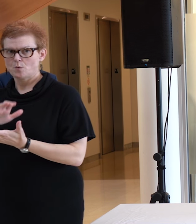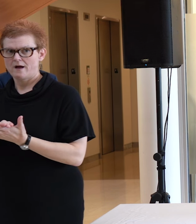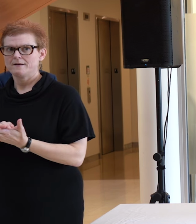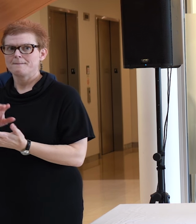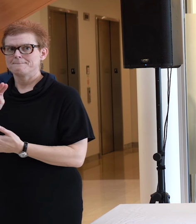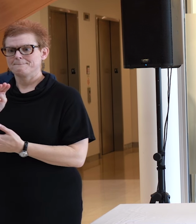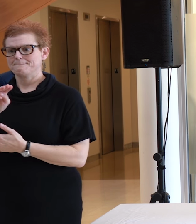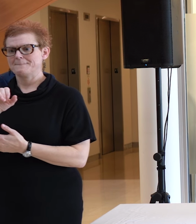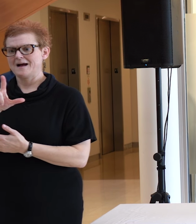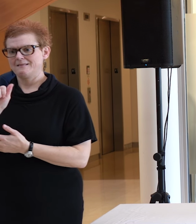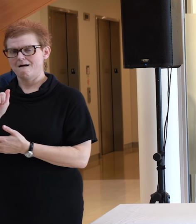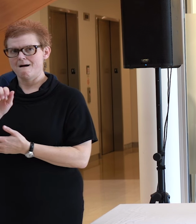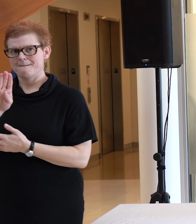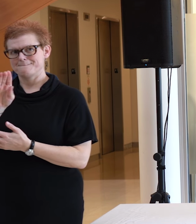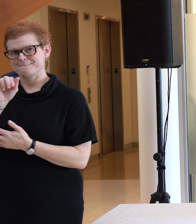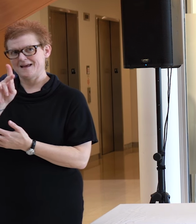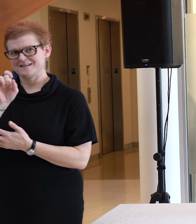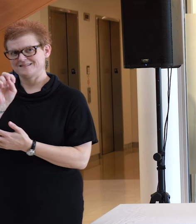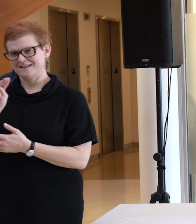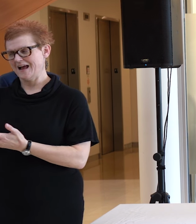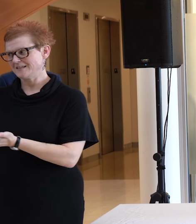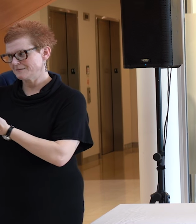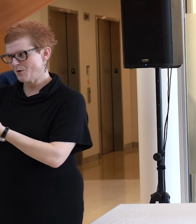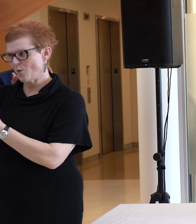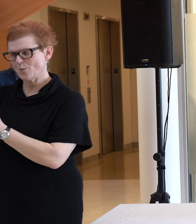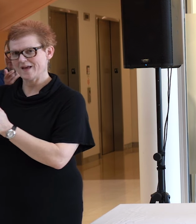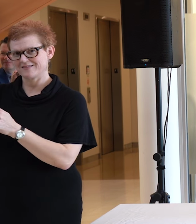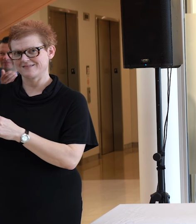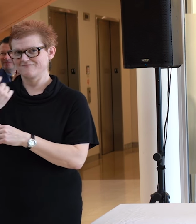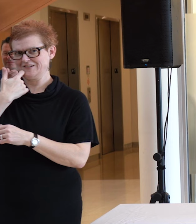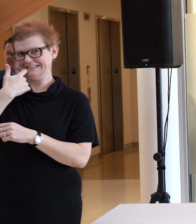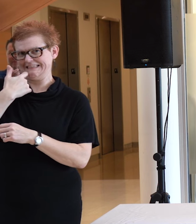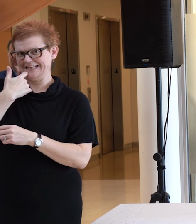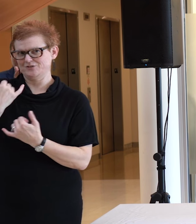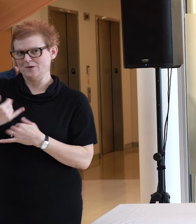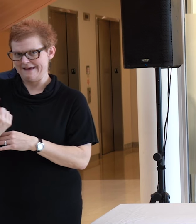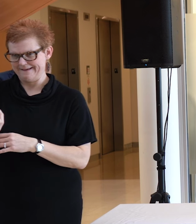Myla Banton, who I got to speak with for a little bit earlier today.